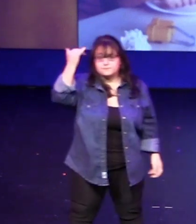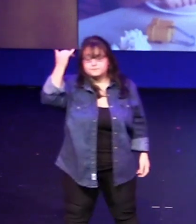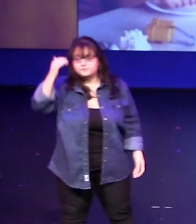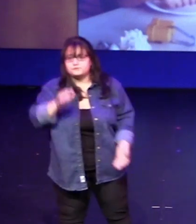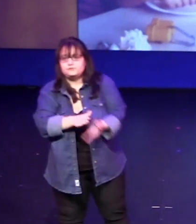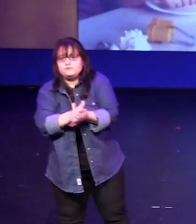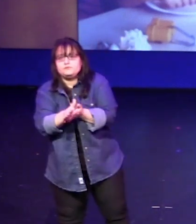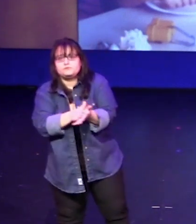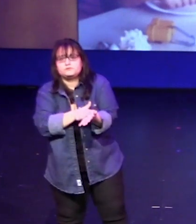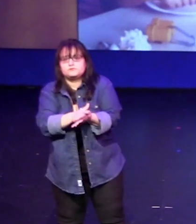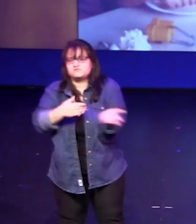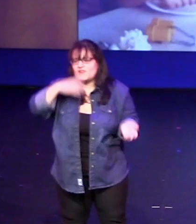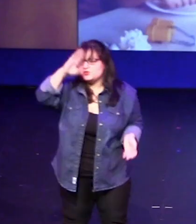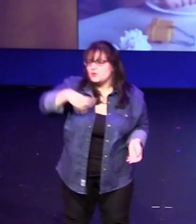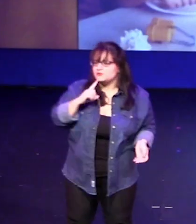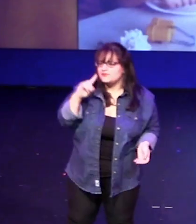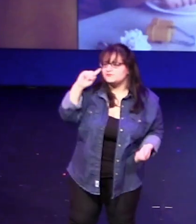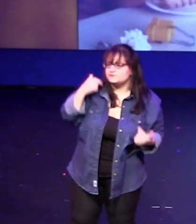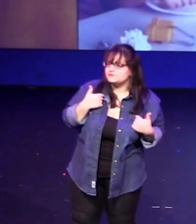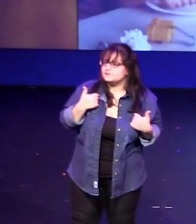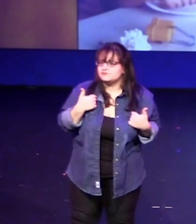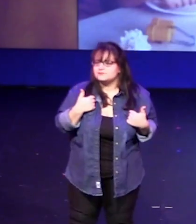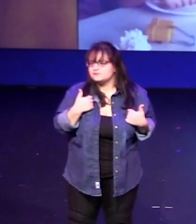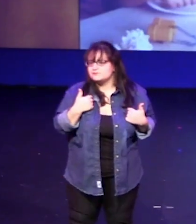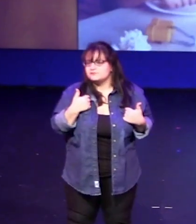I decided to identify as a deaf person.